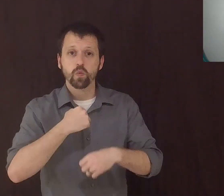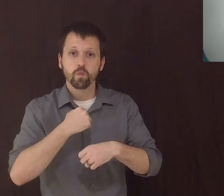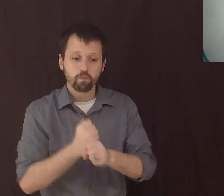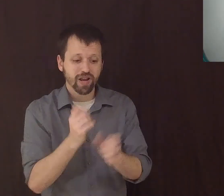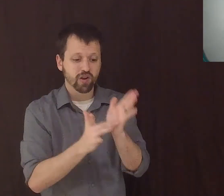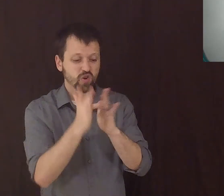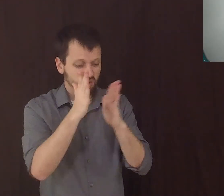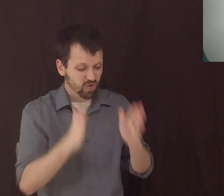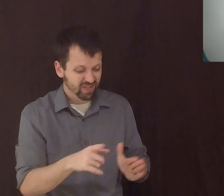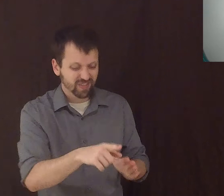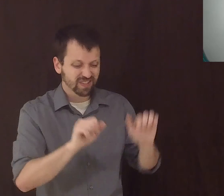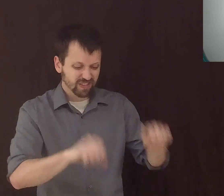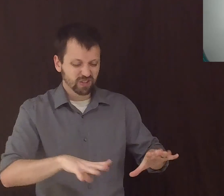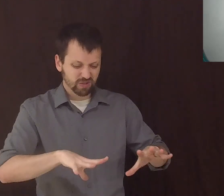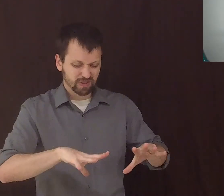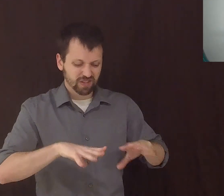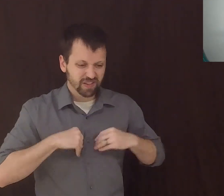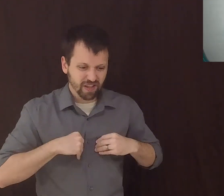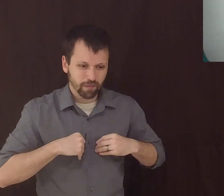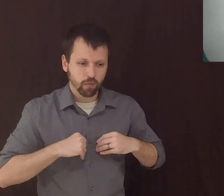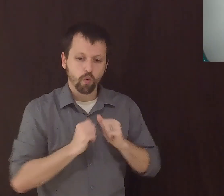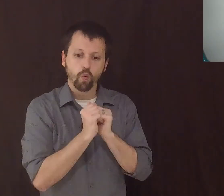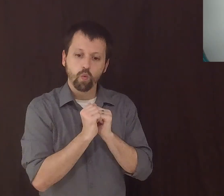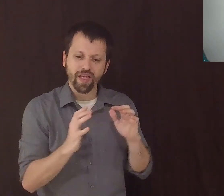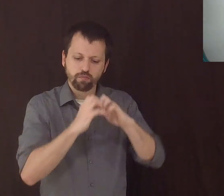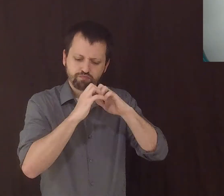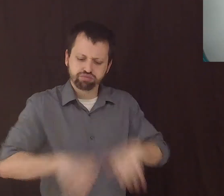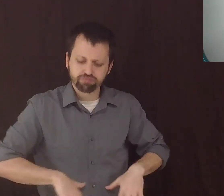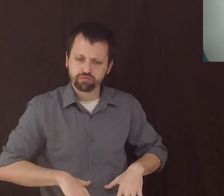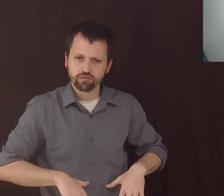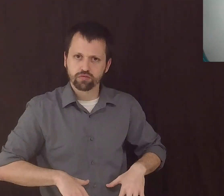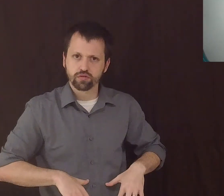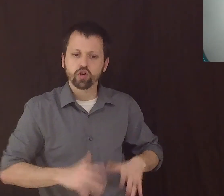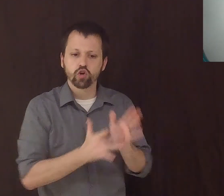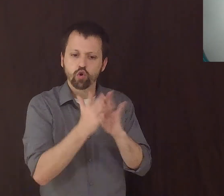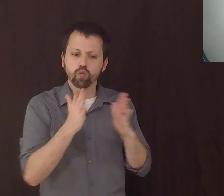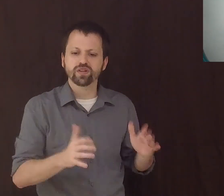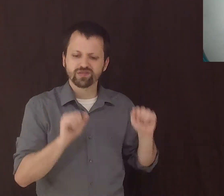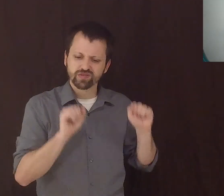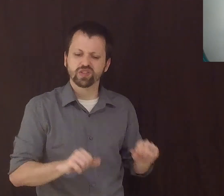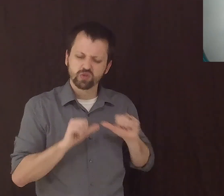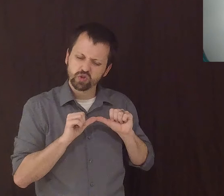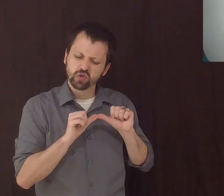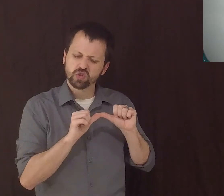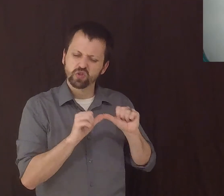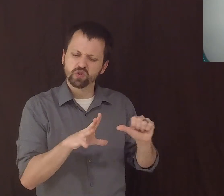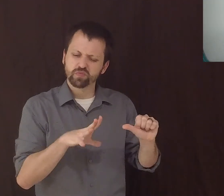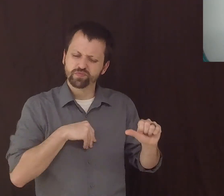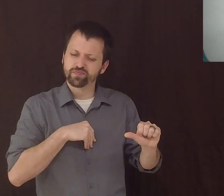believer able to handle these things without breaking apart under the load. As believers,